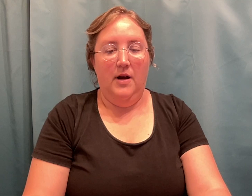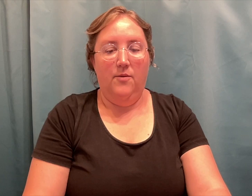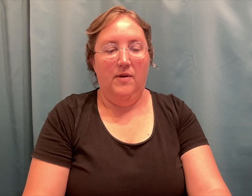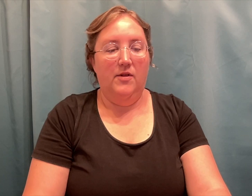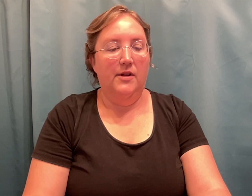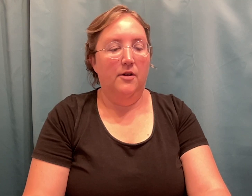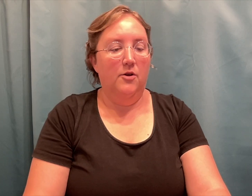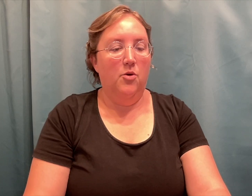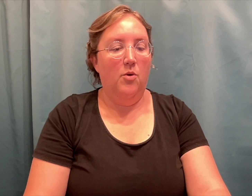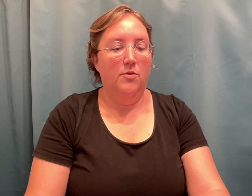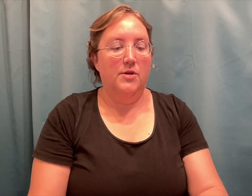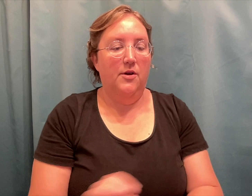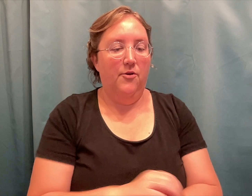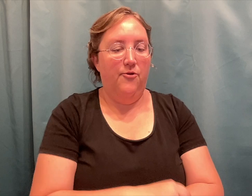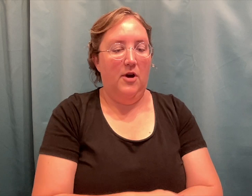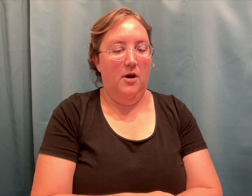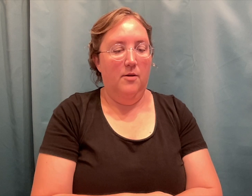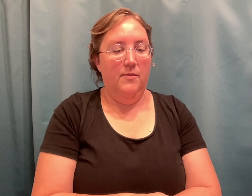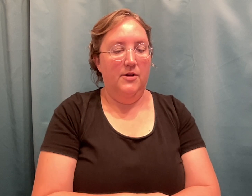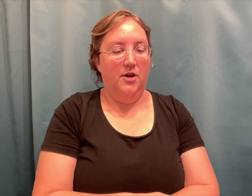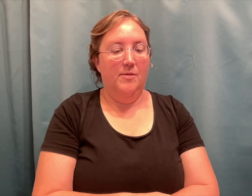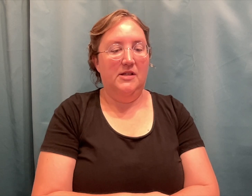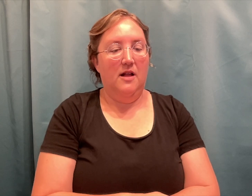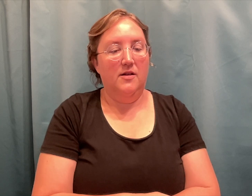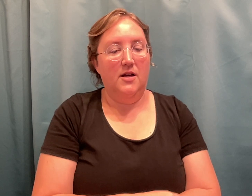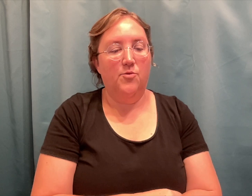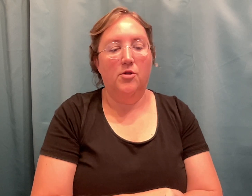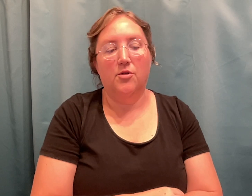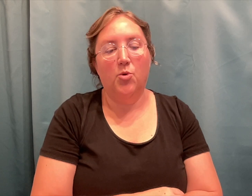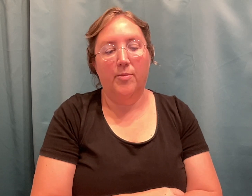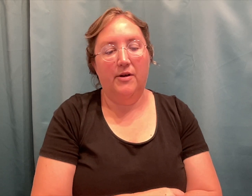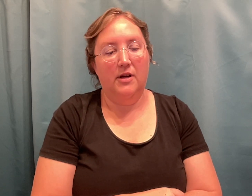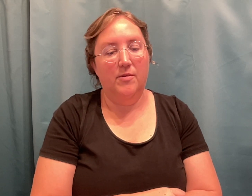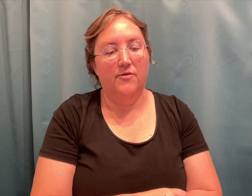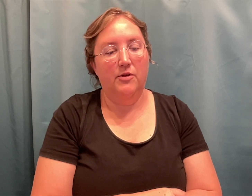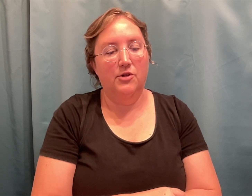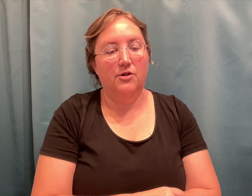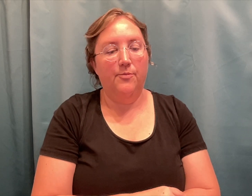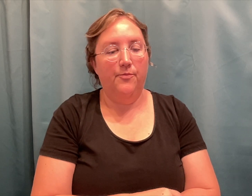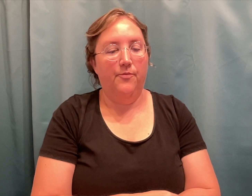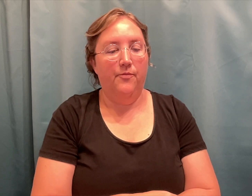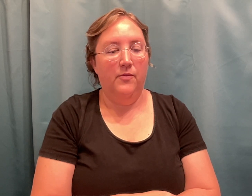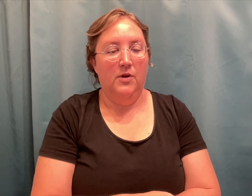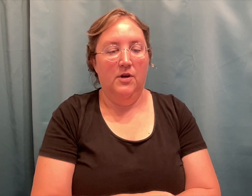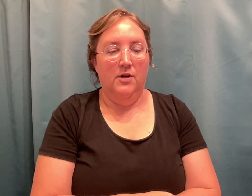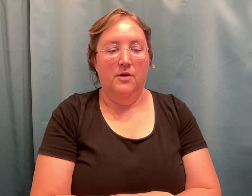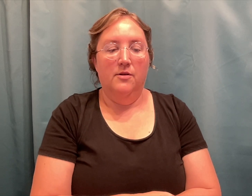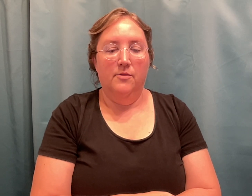All right, we have a little quote from Thomas Gallaudet. We'll learn more about him in the future.